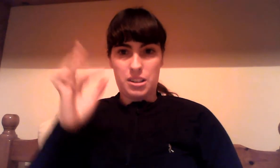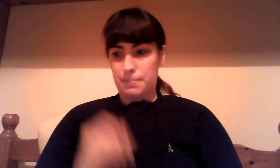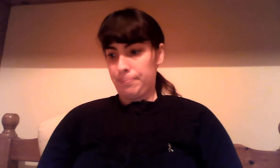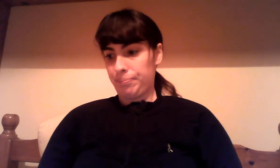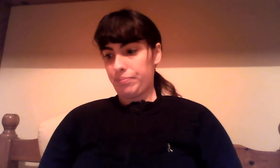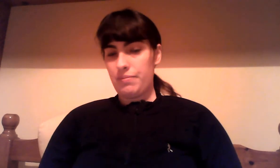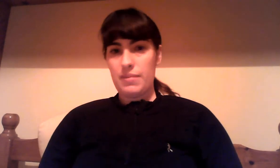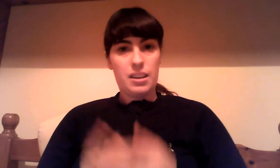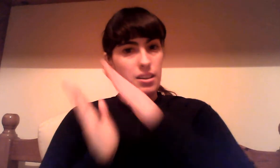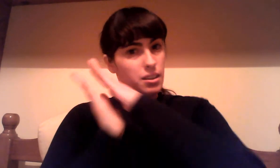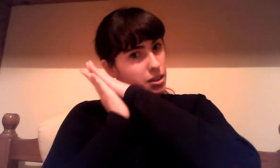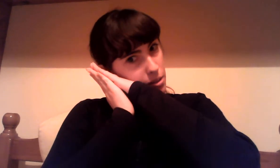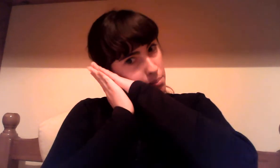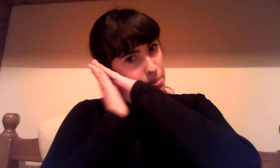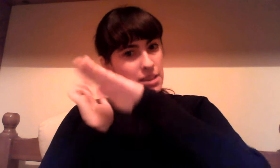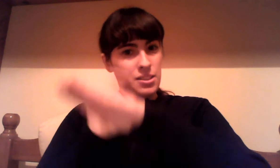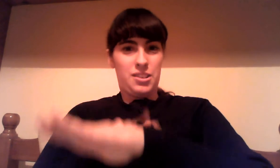bedtime.